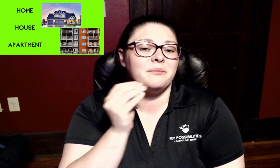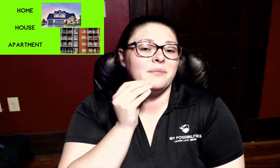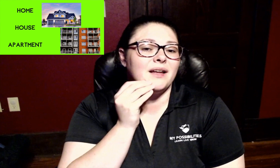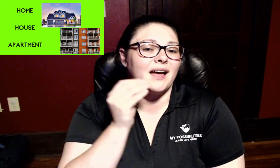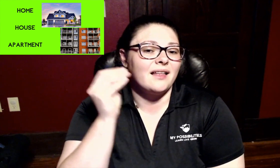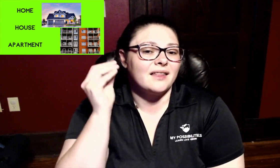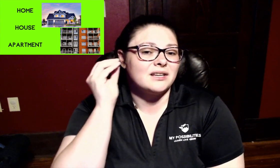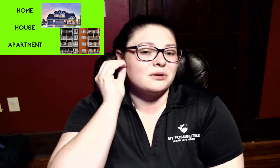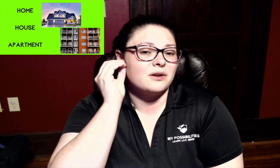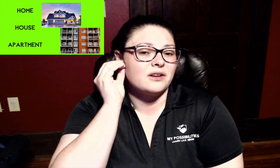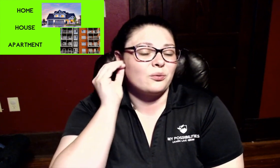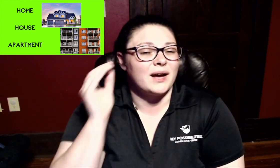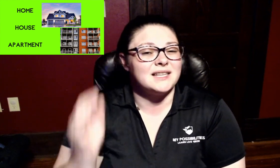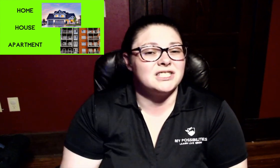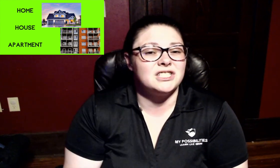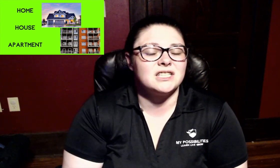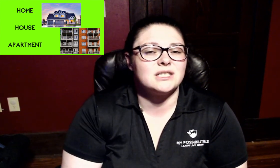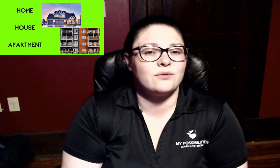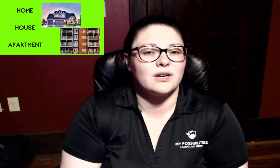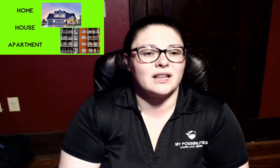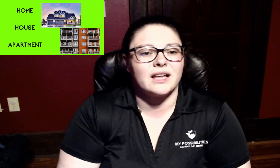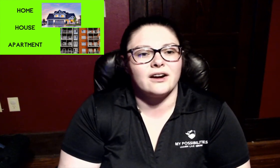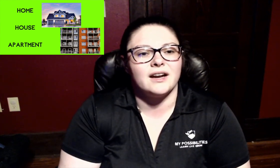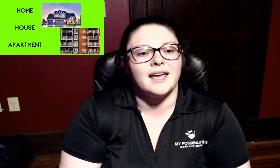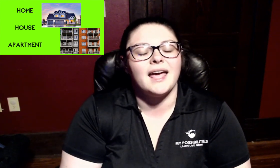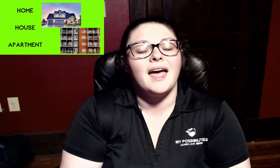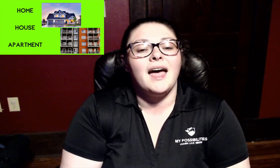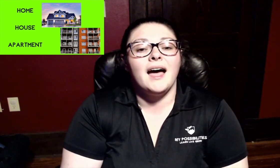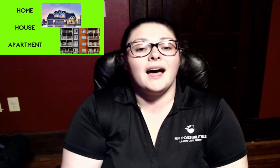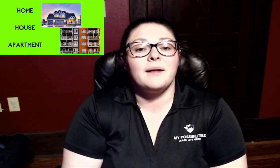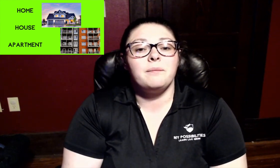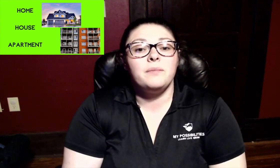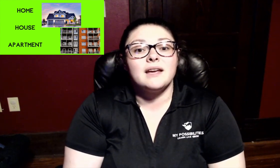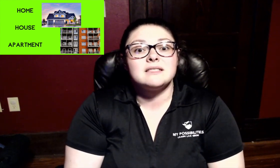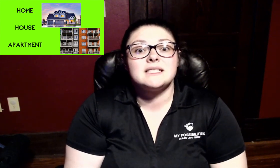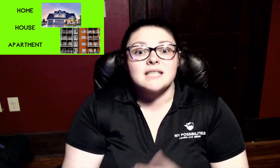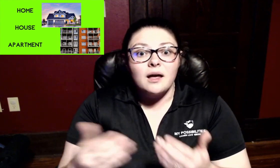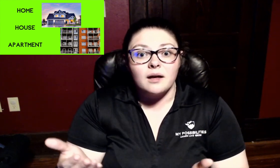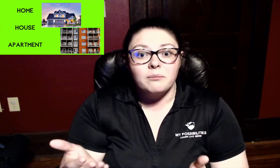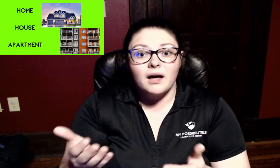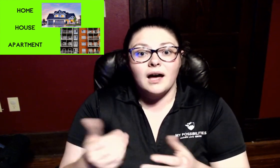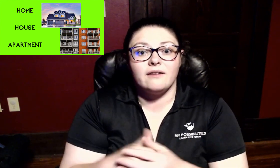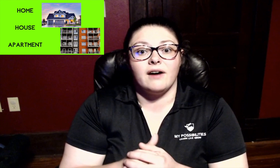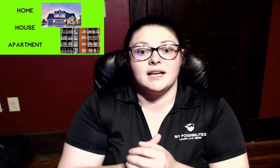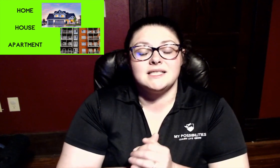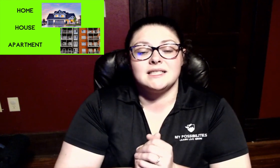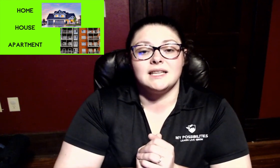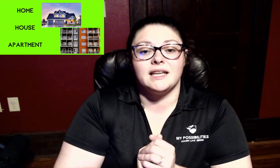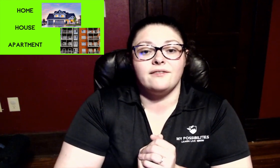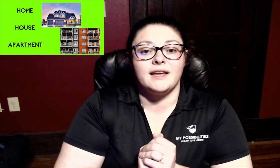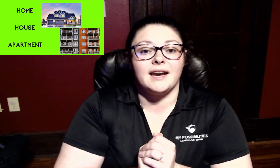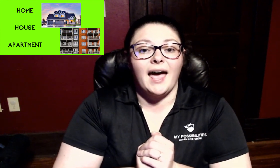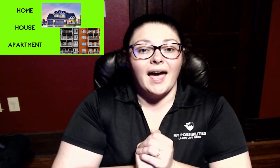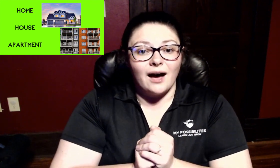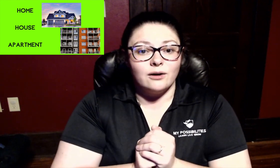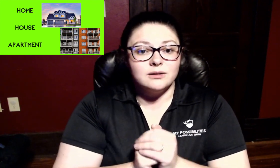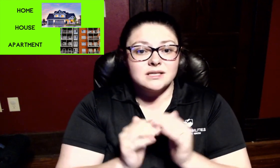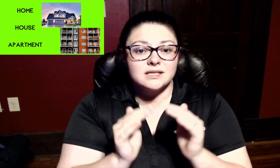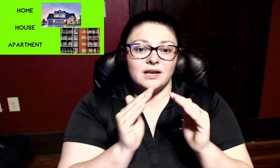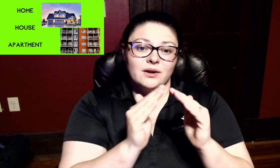But I like to do it twice just for clarity. Now, some of us live in a house,